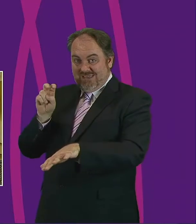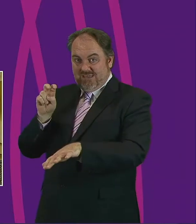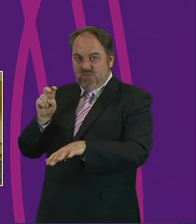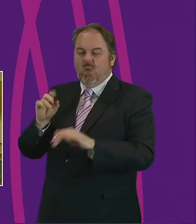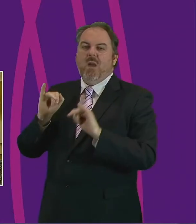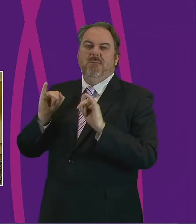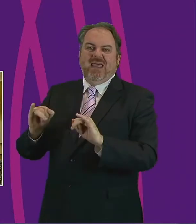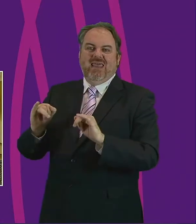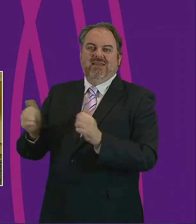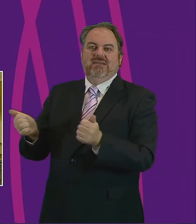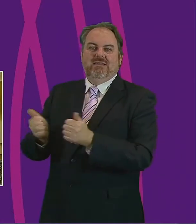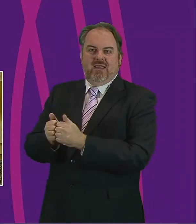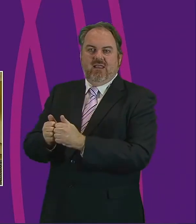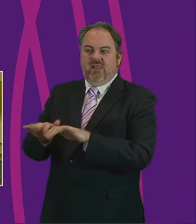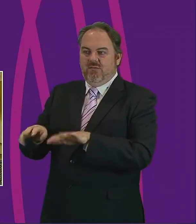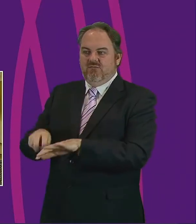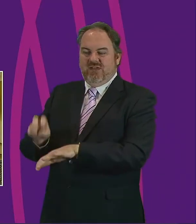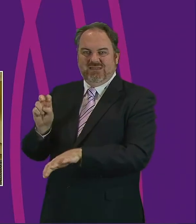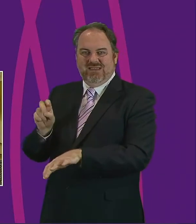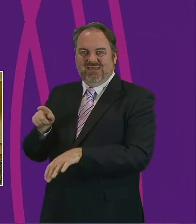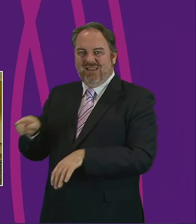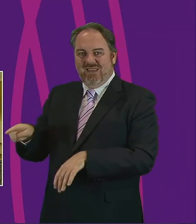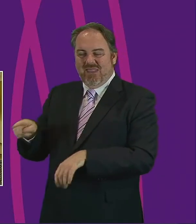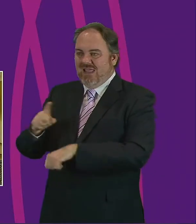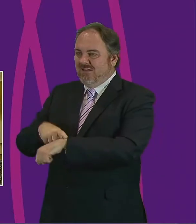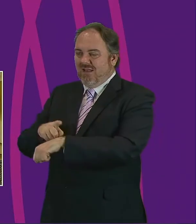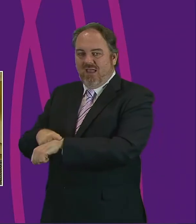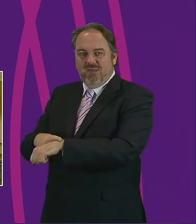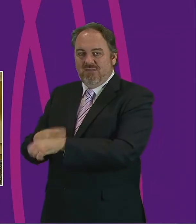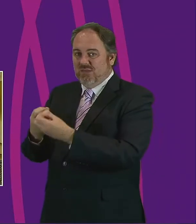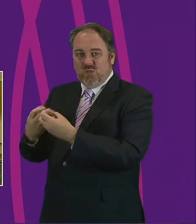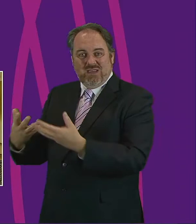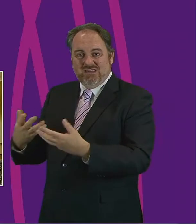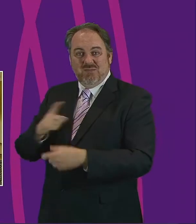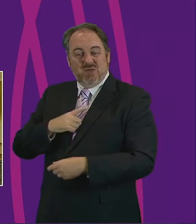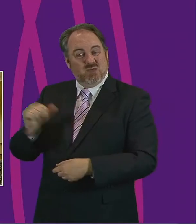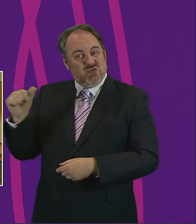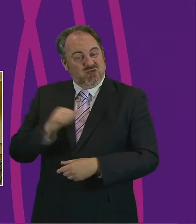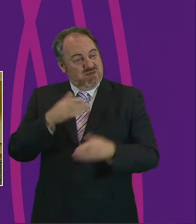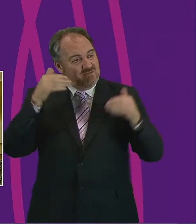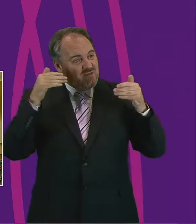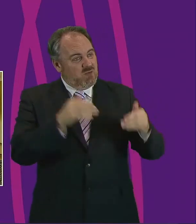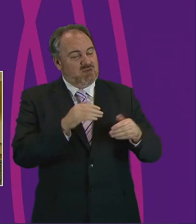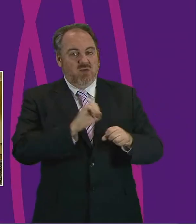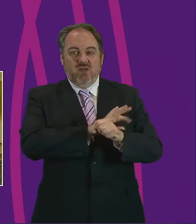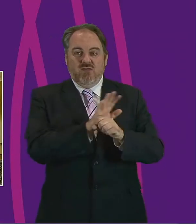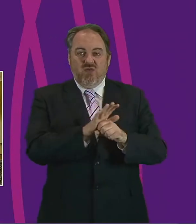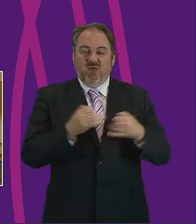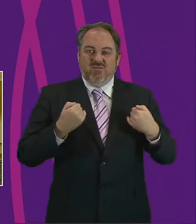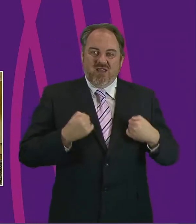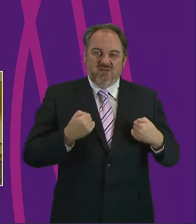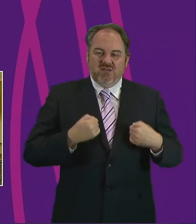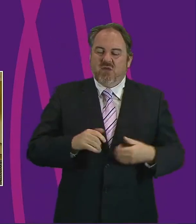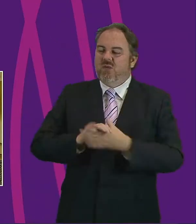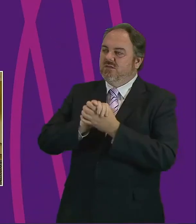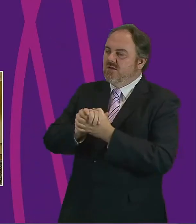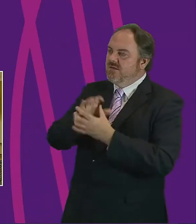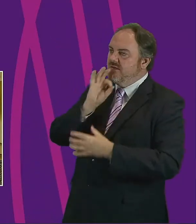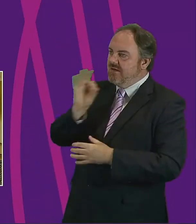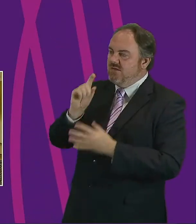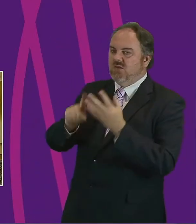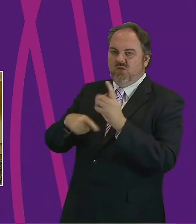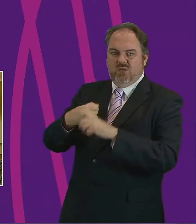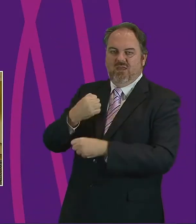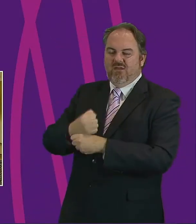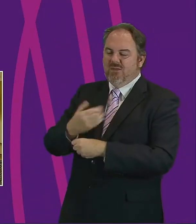bad deal Brexit is a minute, day, hour we're not spending on focusing on the COVID crisis. So I would appeal again to the UK government to